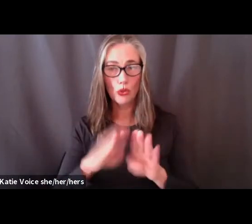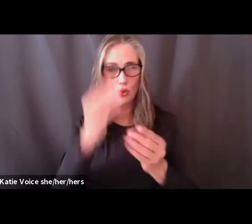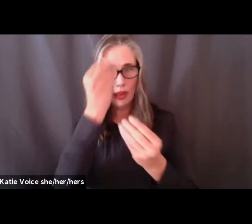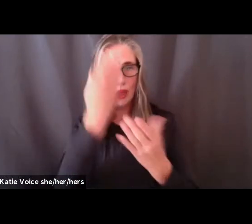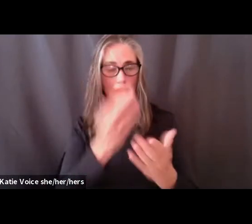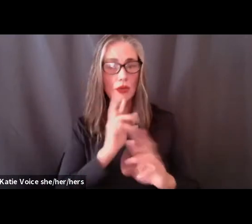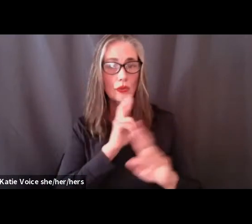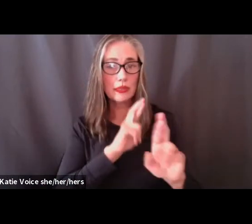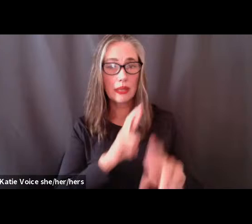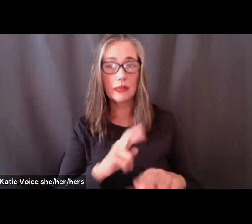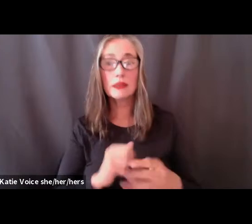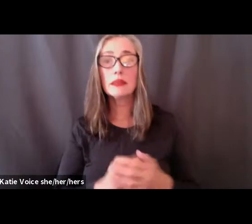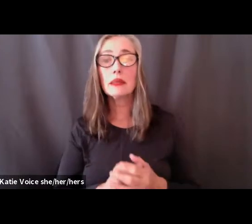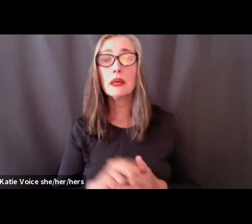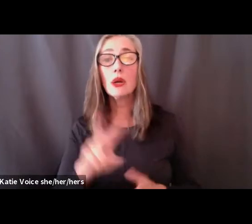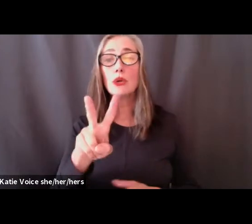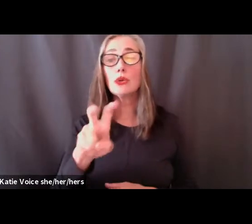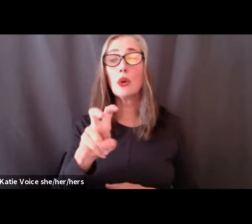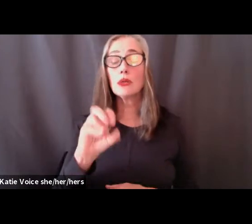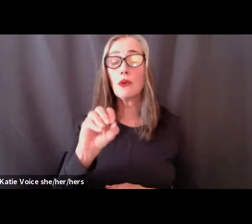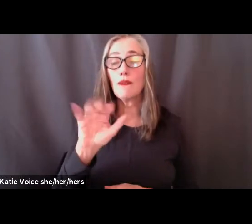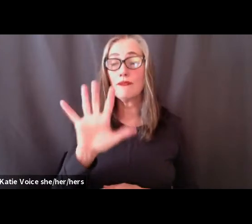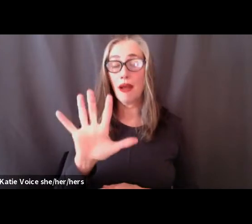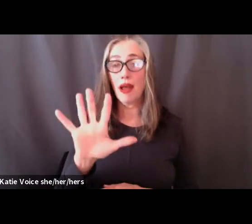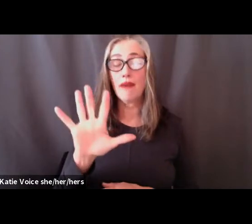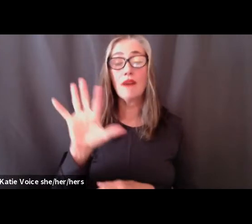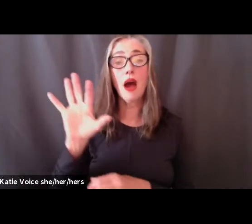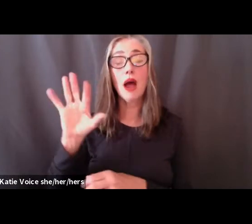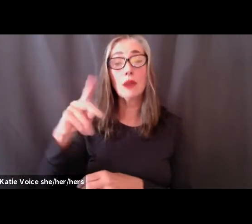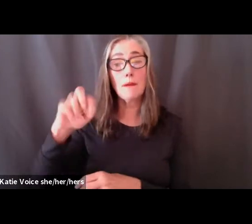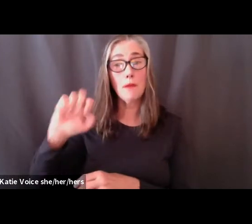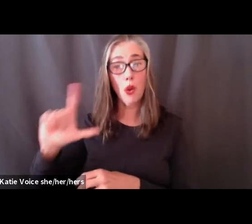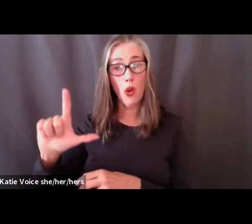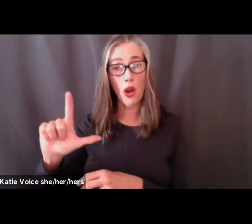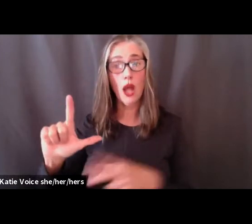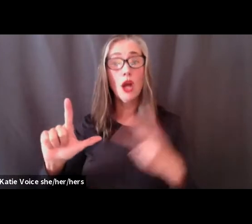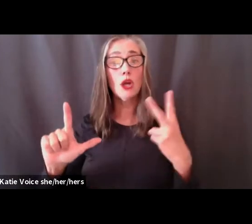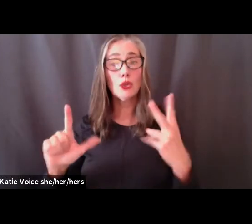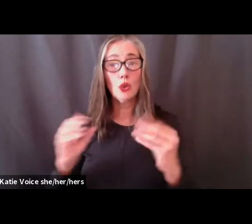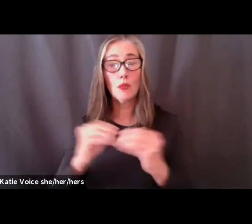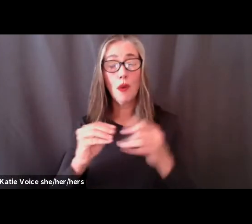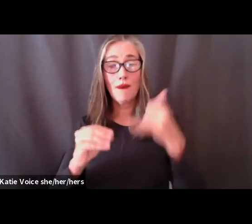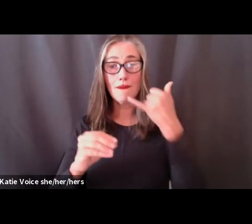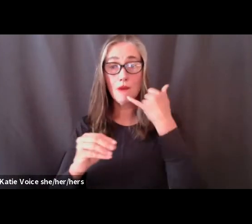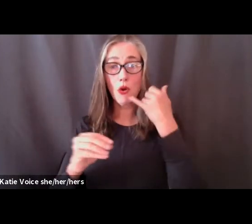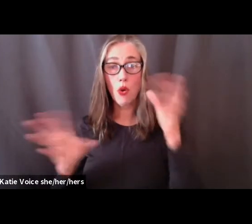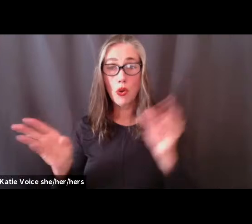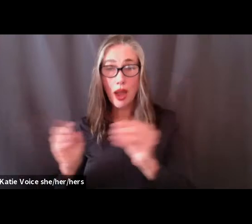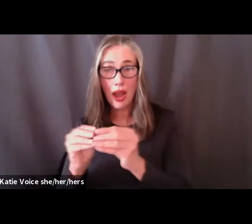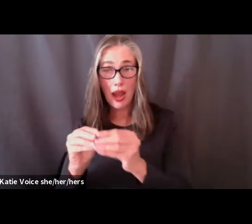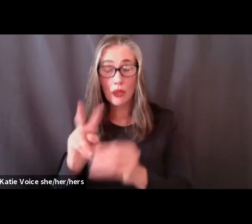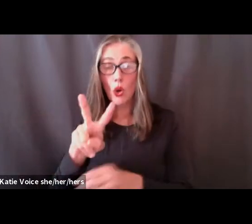had 205 on the poll plus 2 more phone, 207